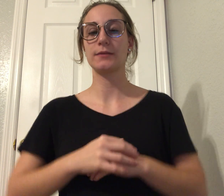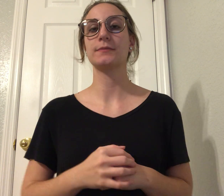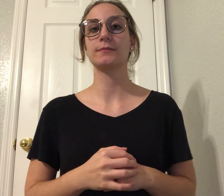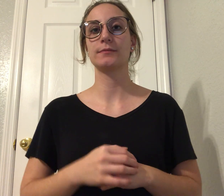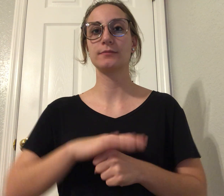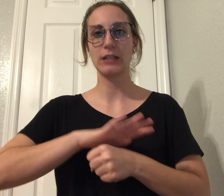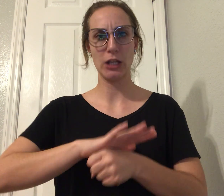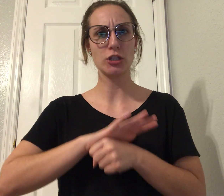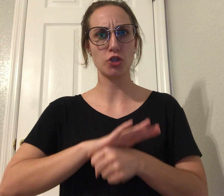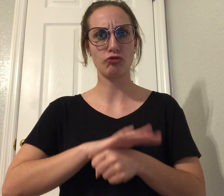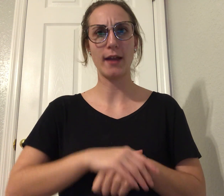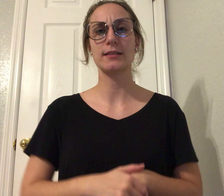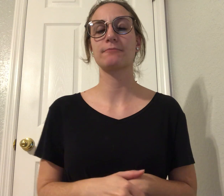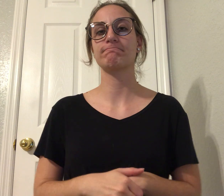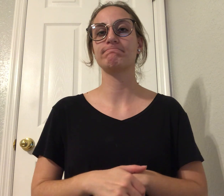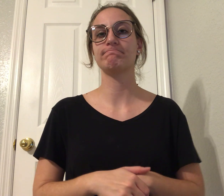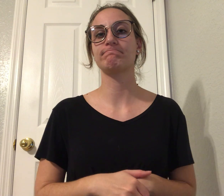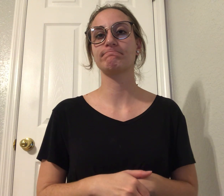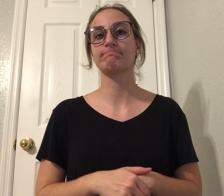the findings, they are